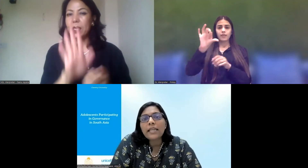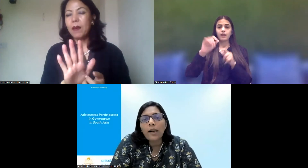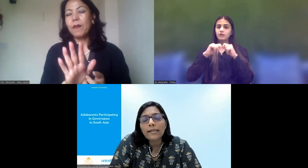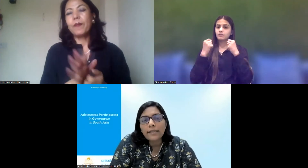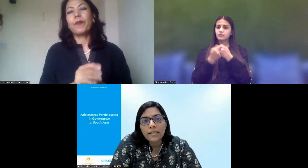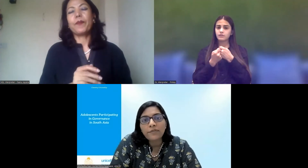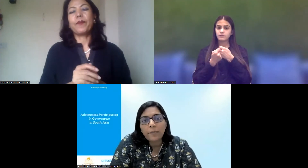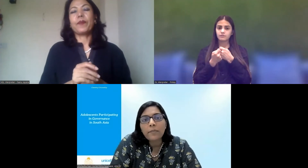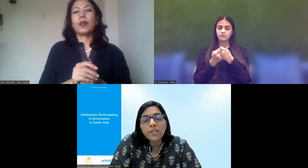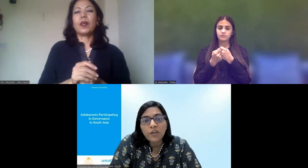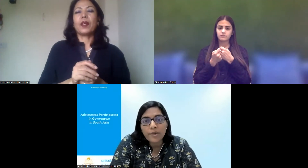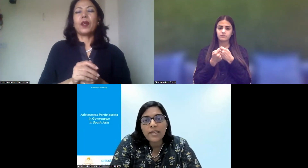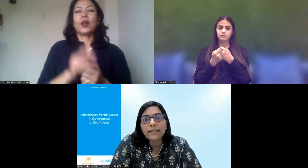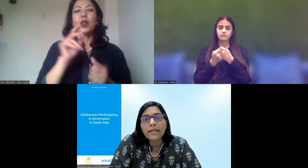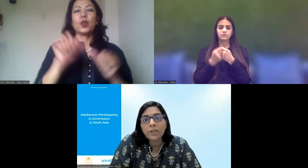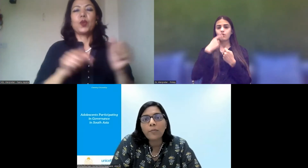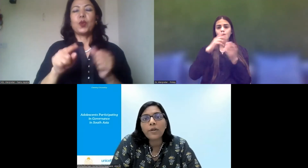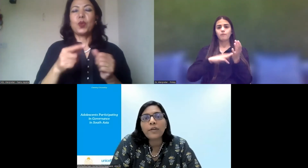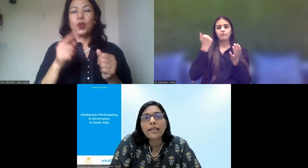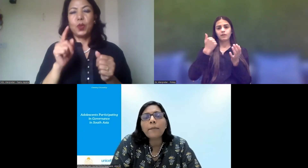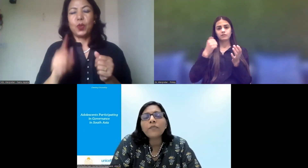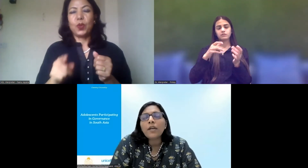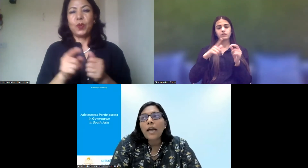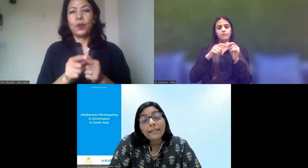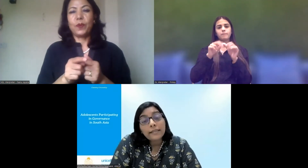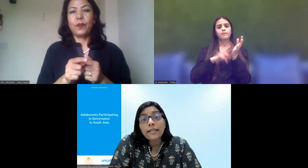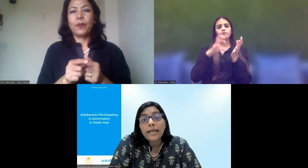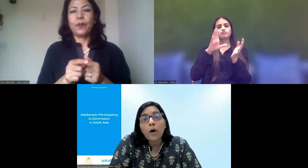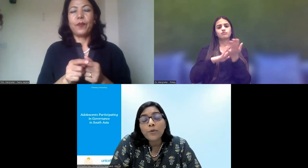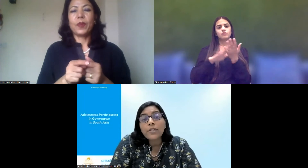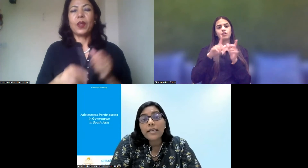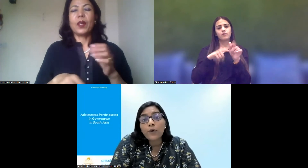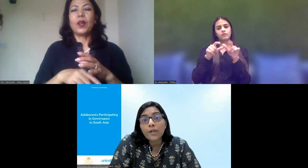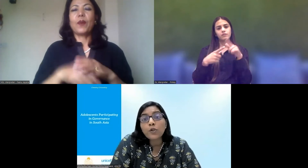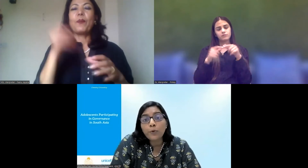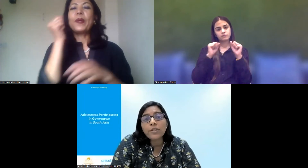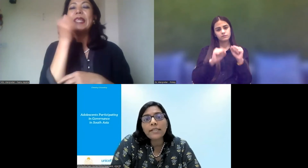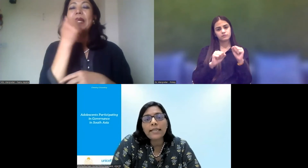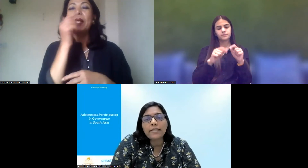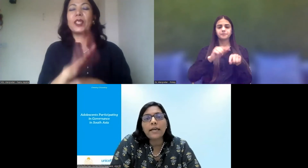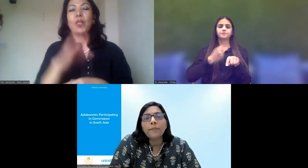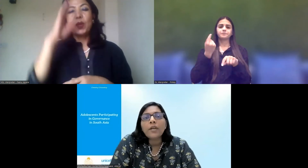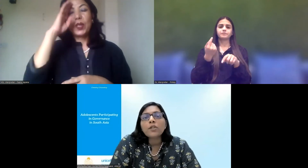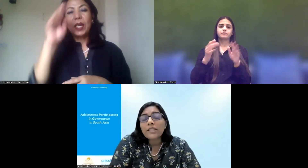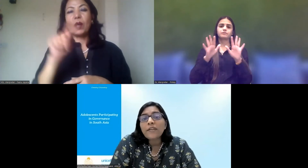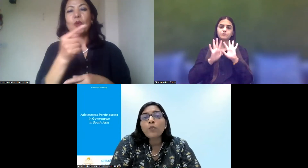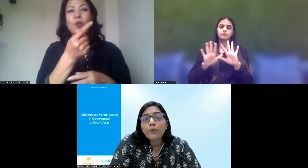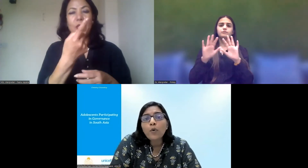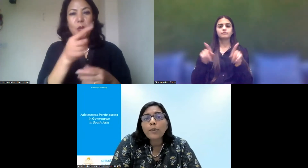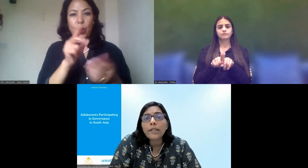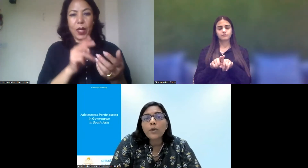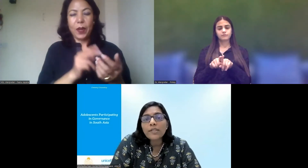SDG localization effort by Ministry of Panchayati Raj, Government of India. And this is an opportunity for us to push this agenda. So as we